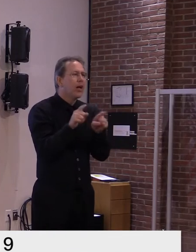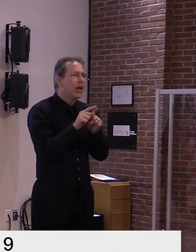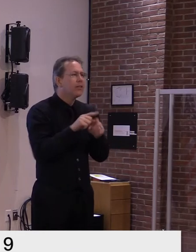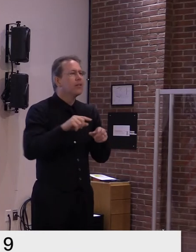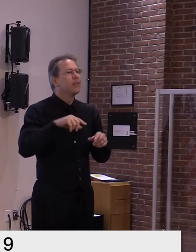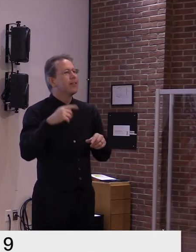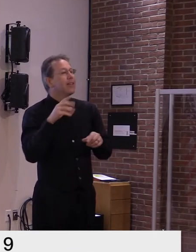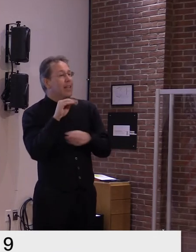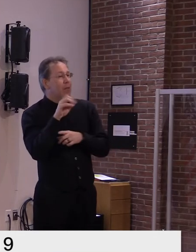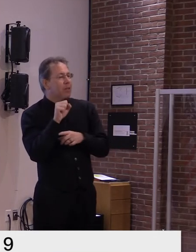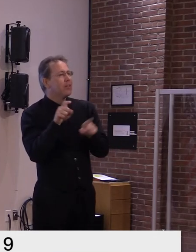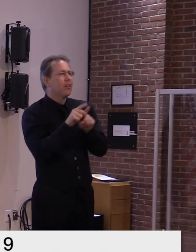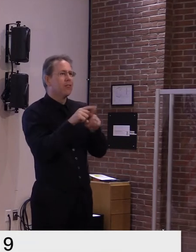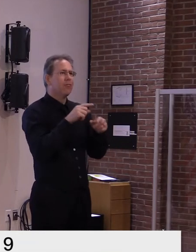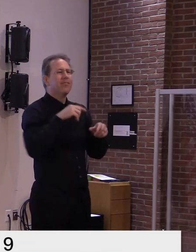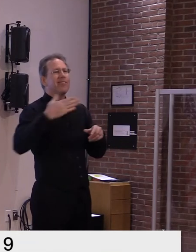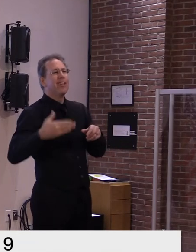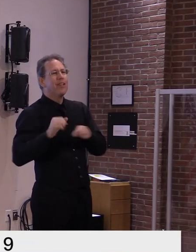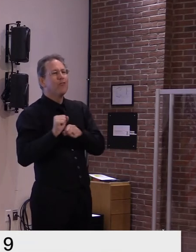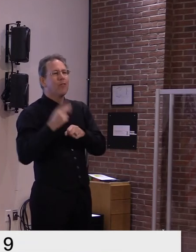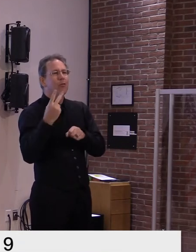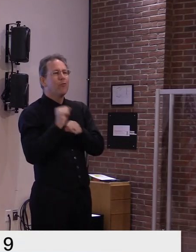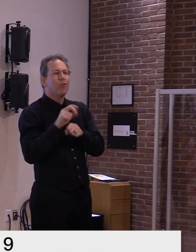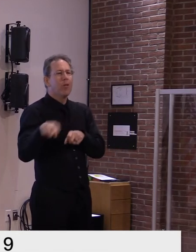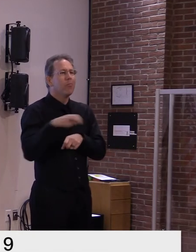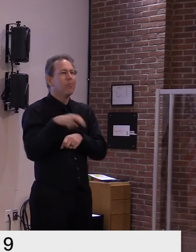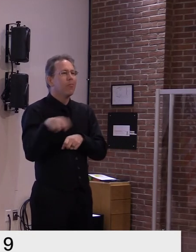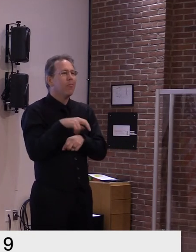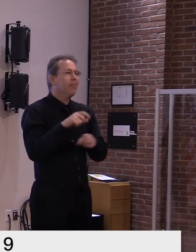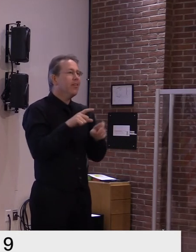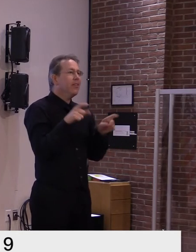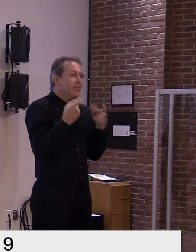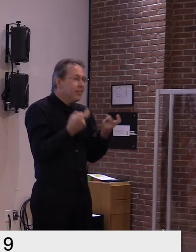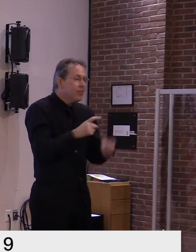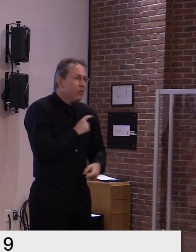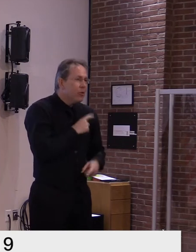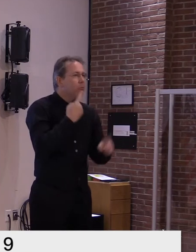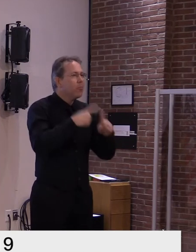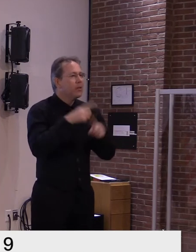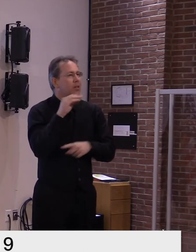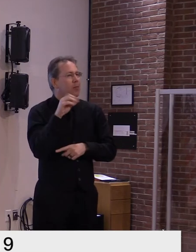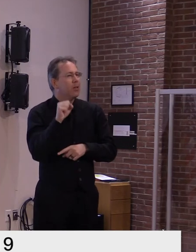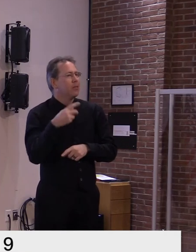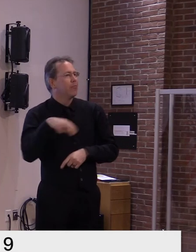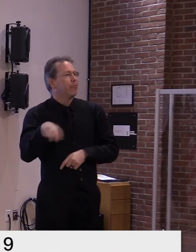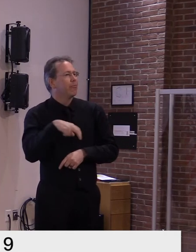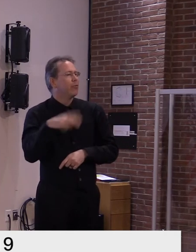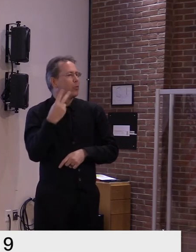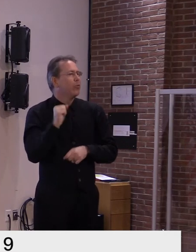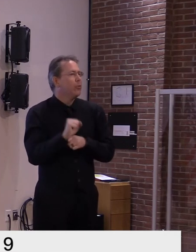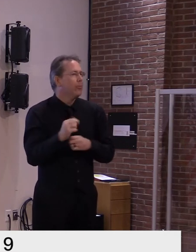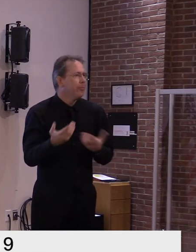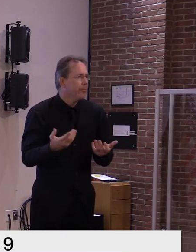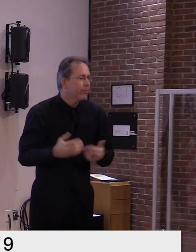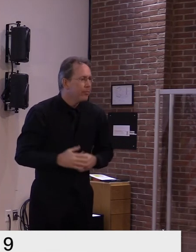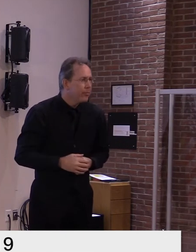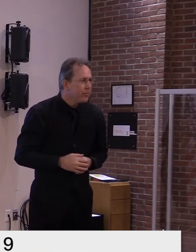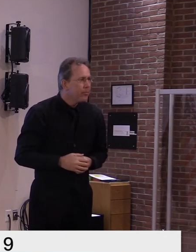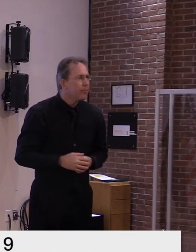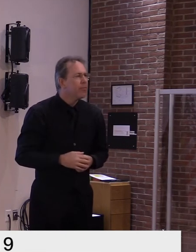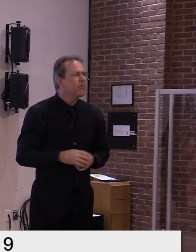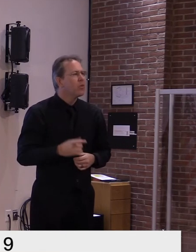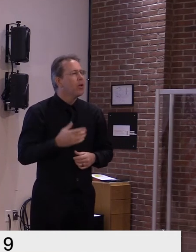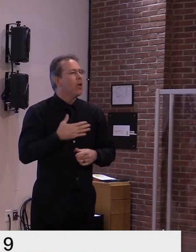of jurisdictional or work environments. So the information, I really thank you for the question.